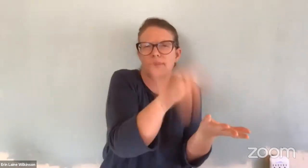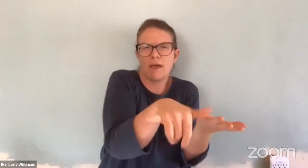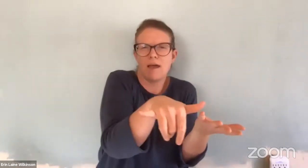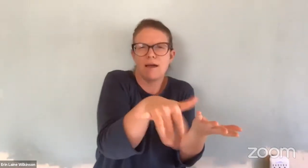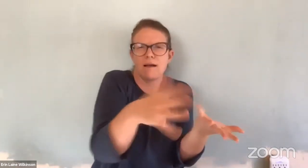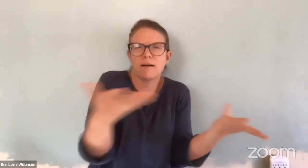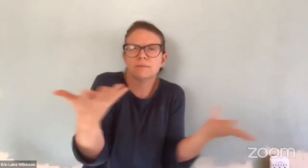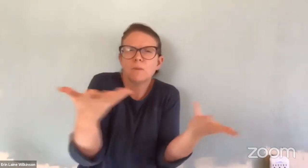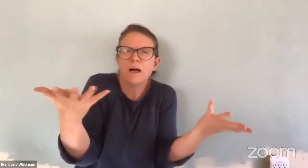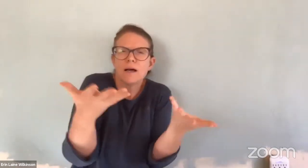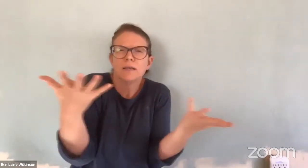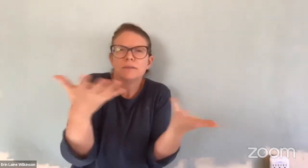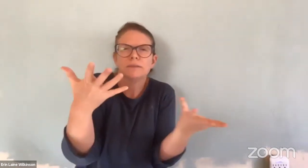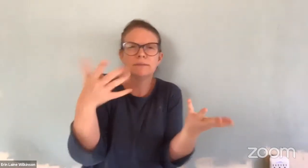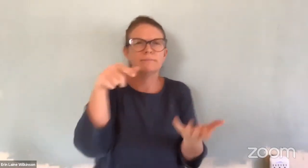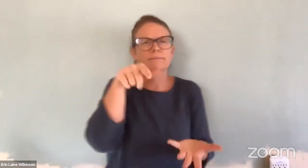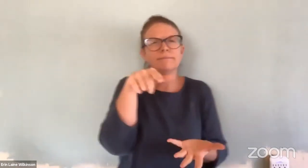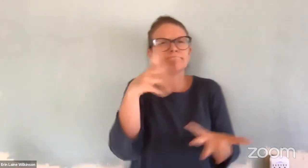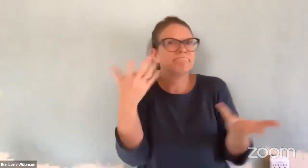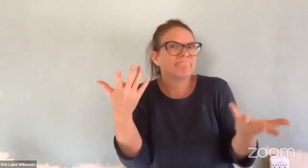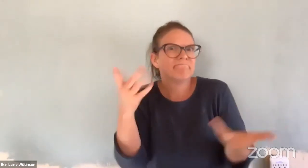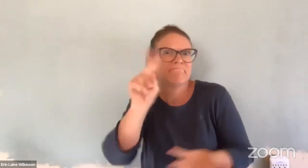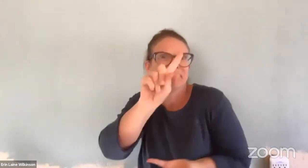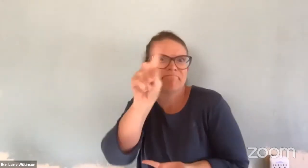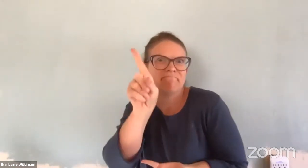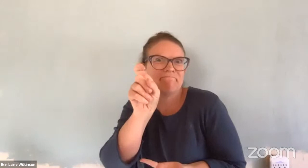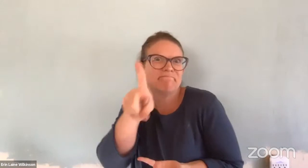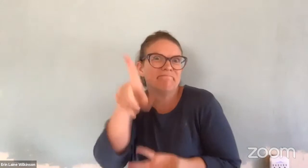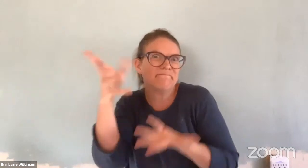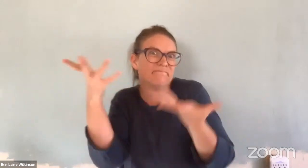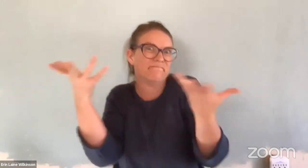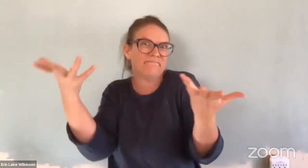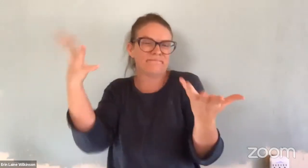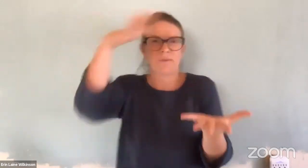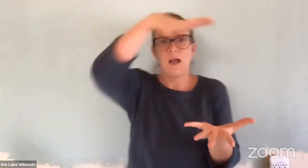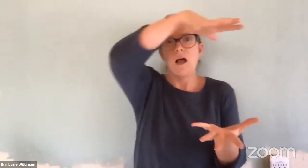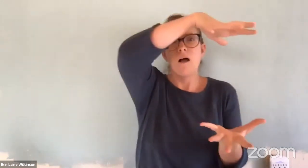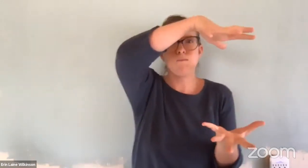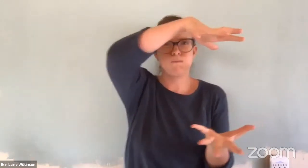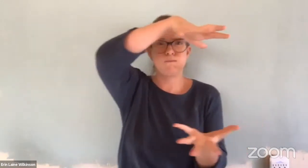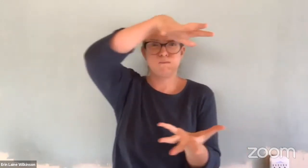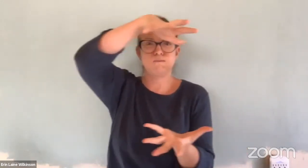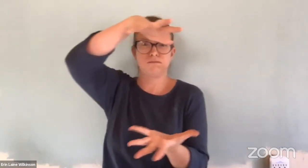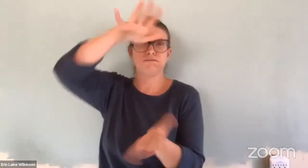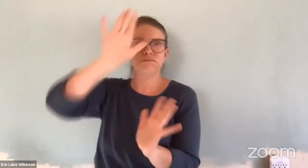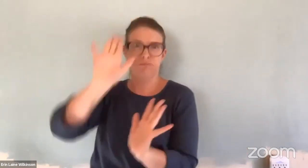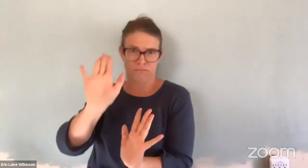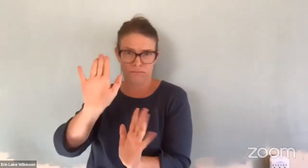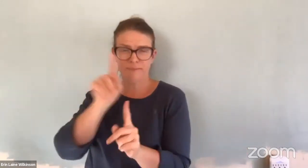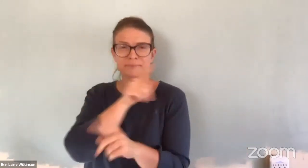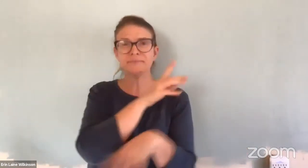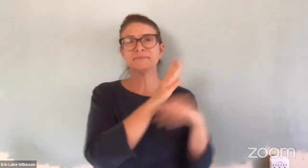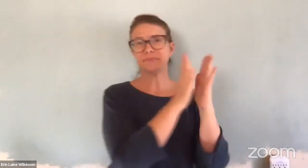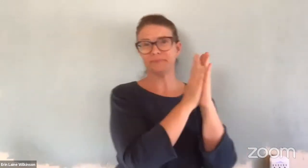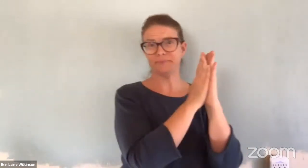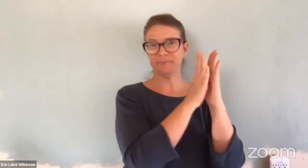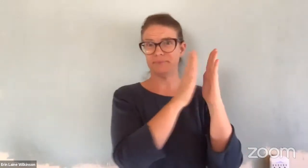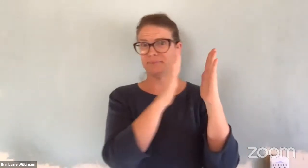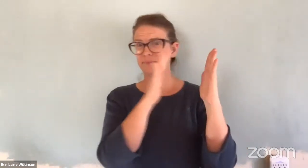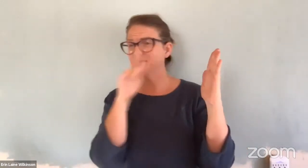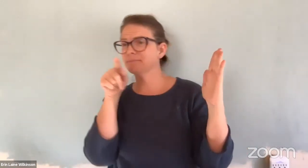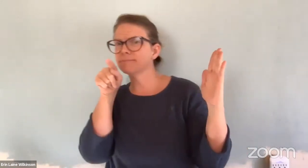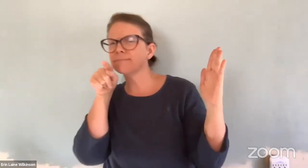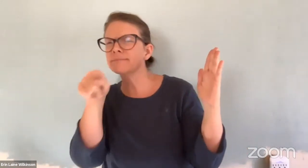environment 24/7. So if we think about what that would have looked like and been like for them. So this was an